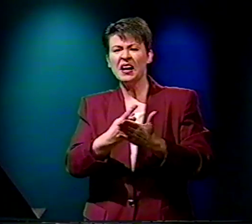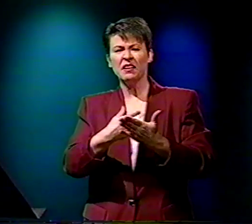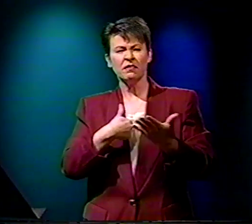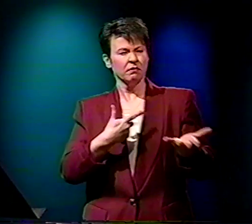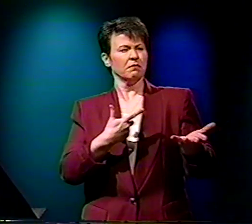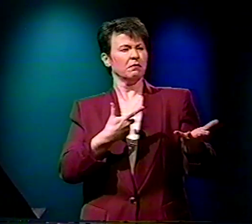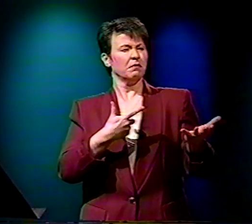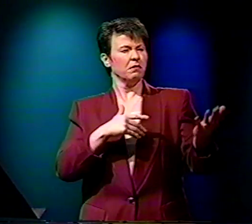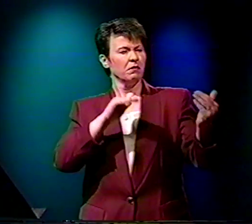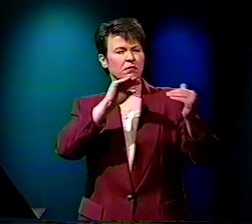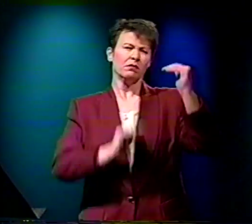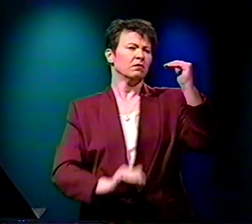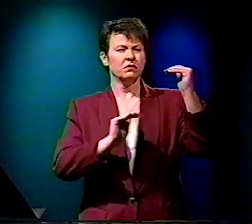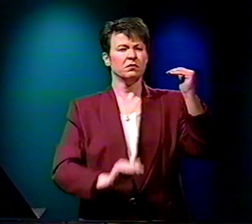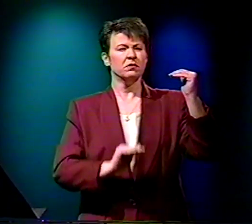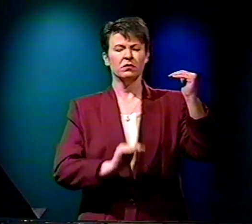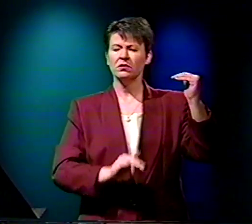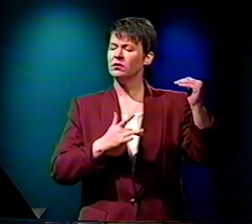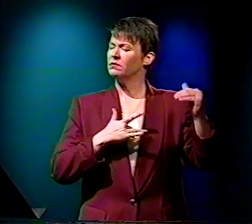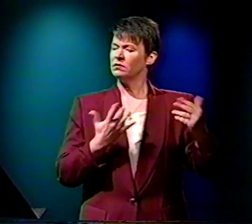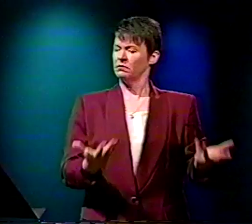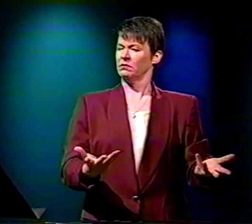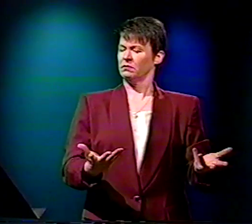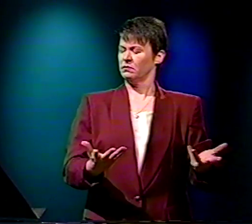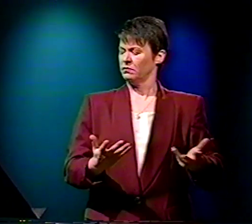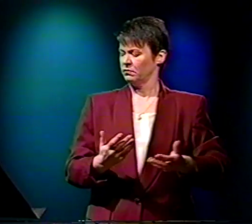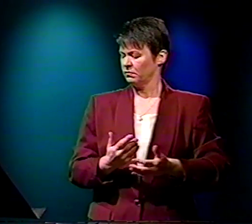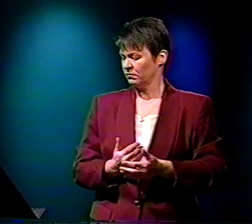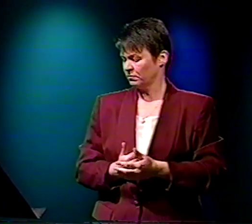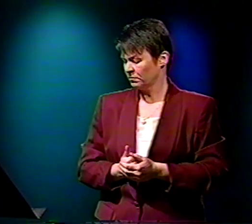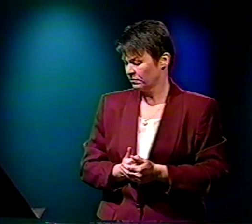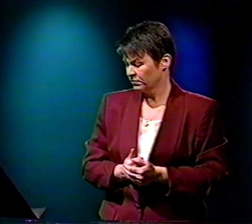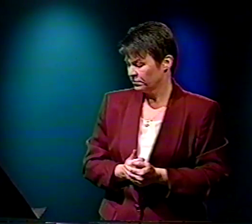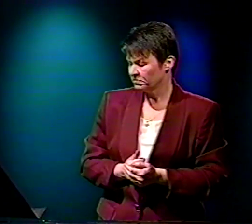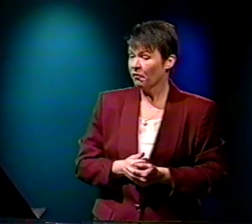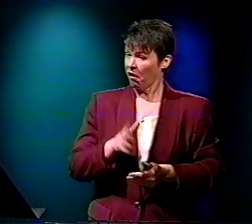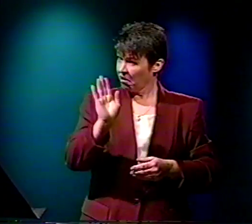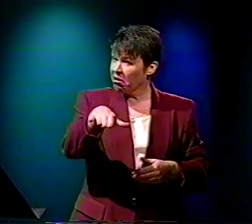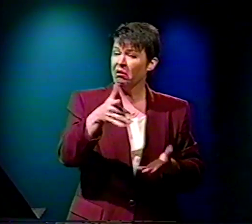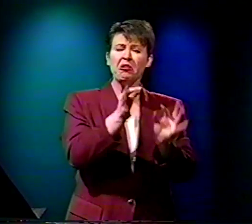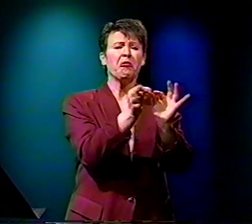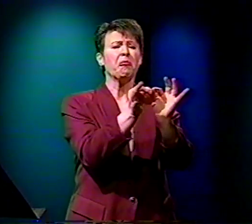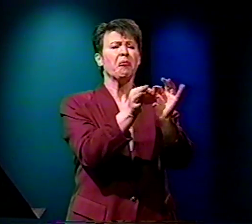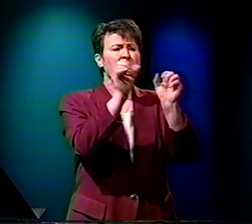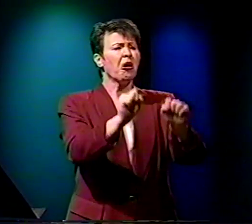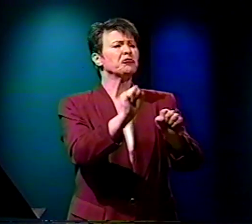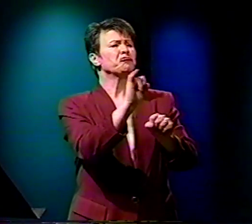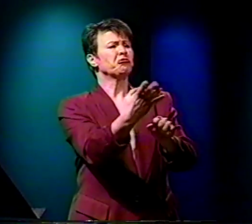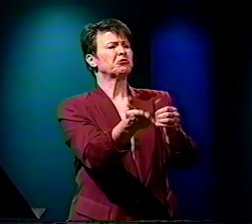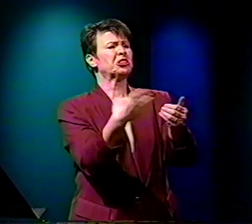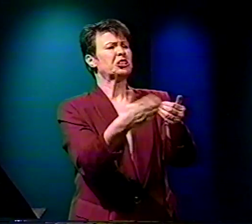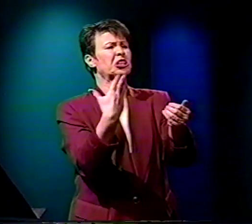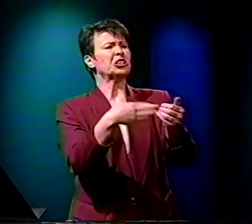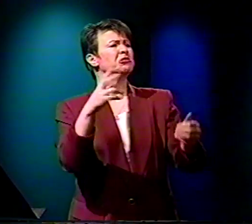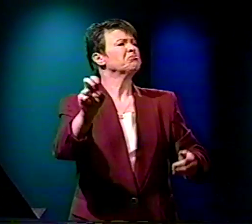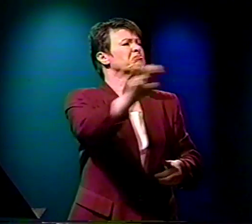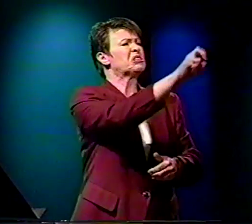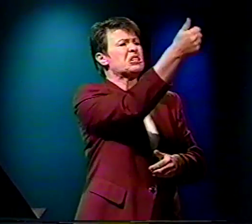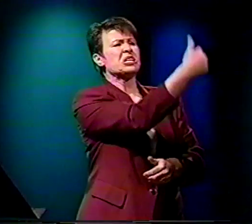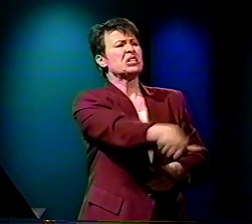$20 to $50 an hour, and there's a real inequity there. I mean, deaf people will